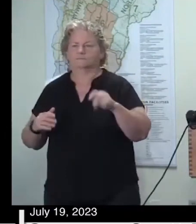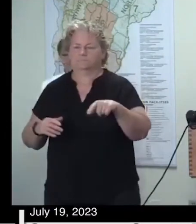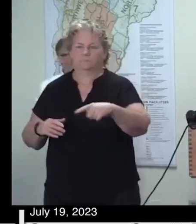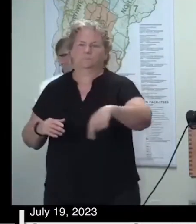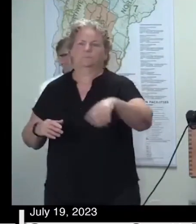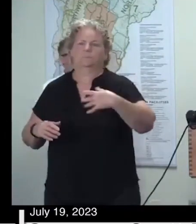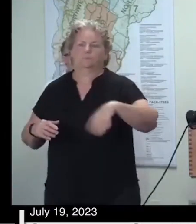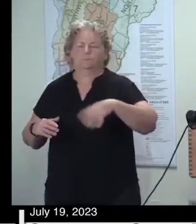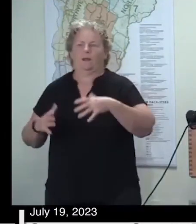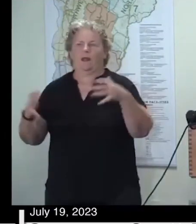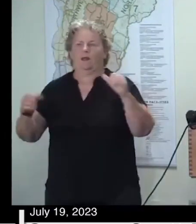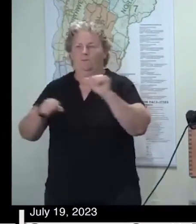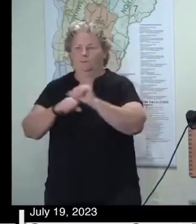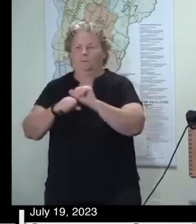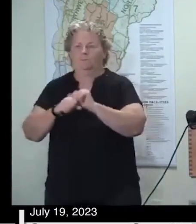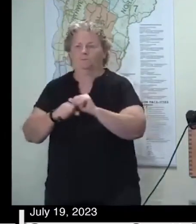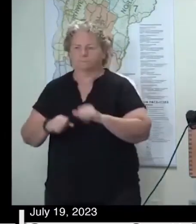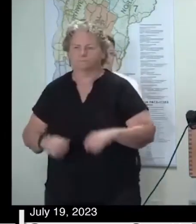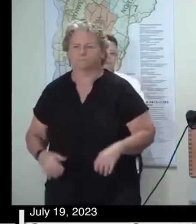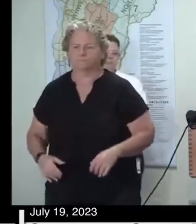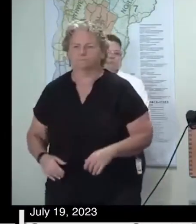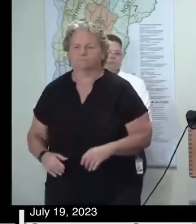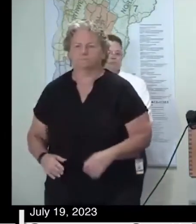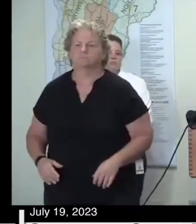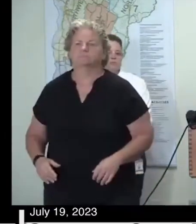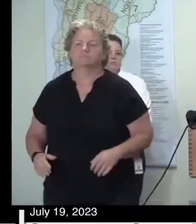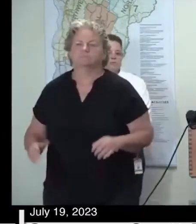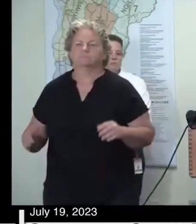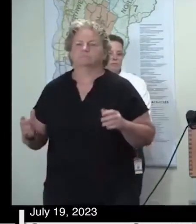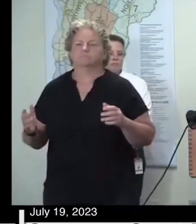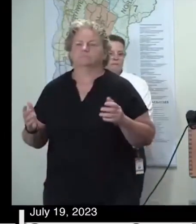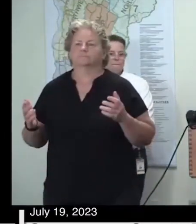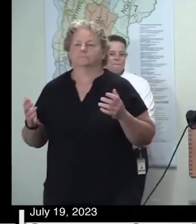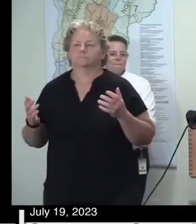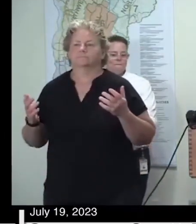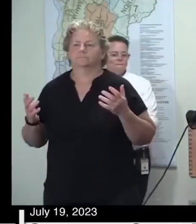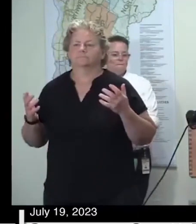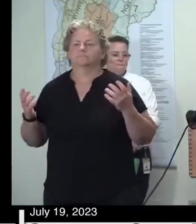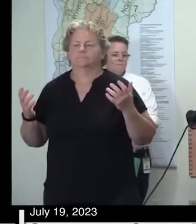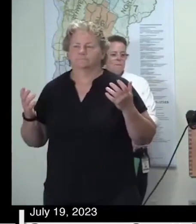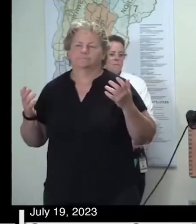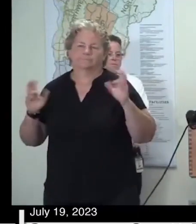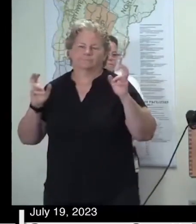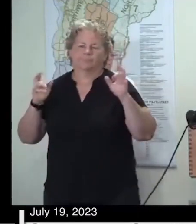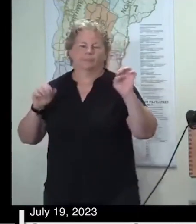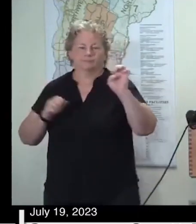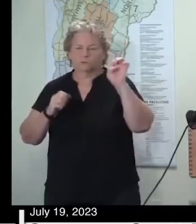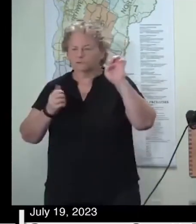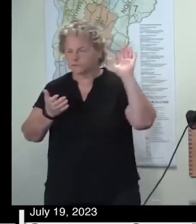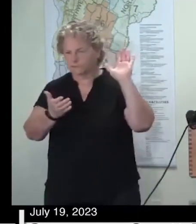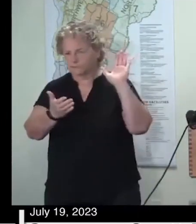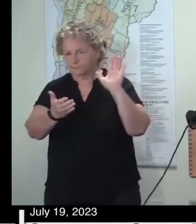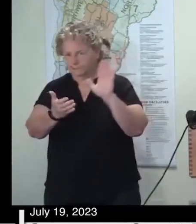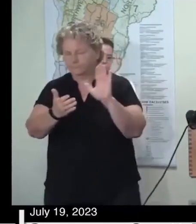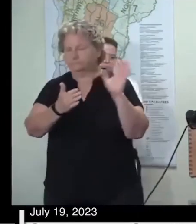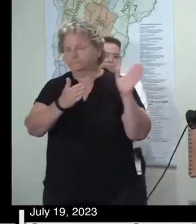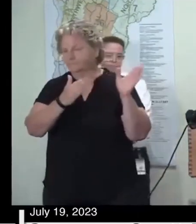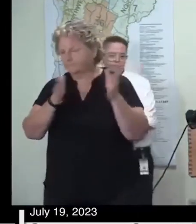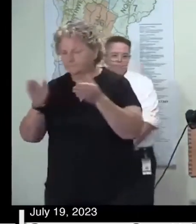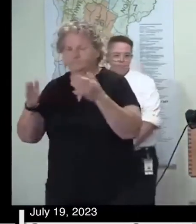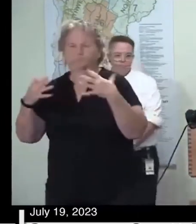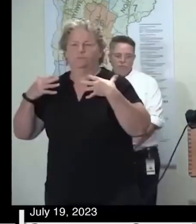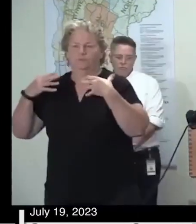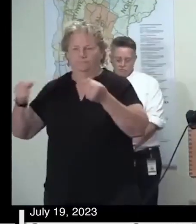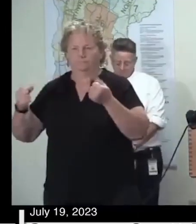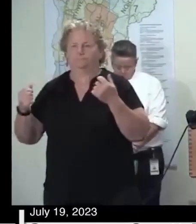tremendous amount in the last few days, but there's a lot of work ahead of us. The Vermonters continue to inspire me with their resilience